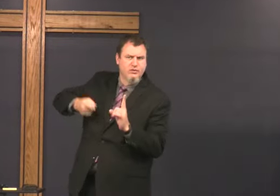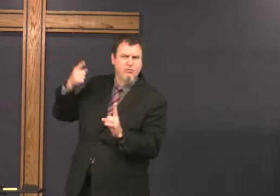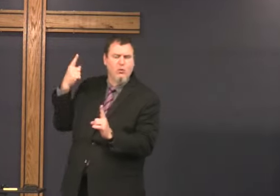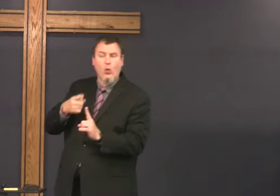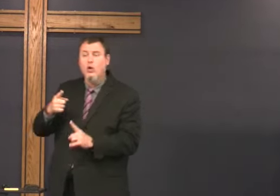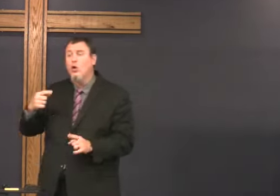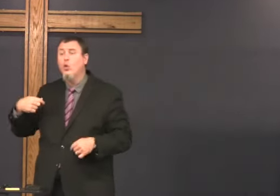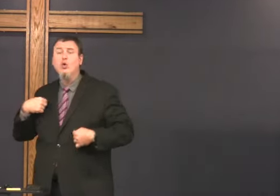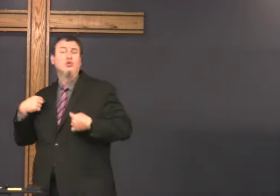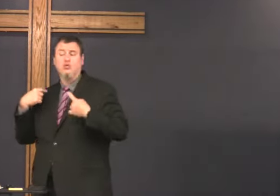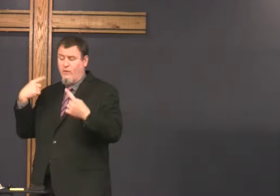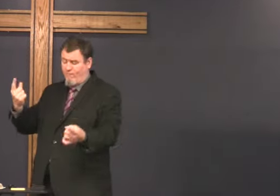before.